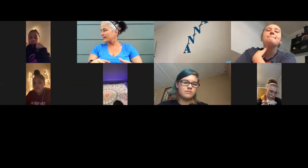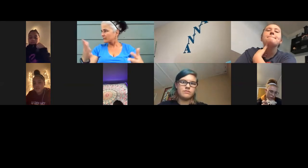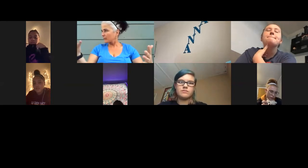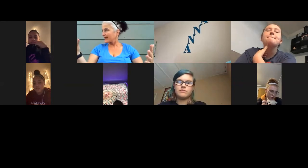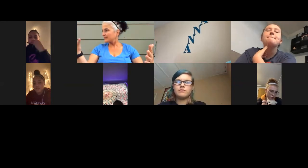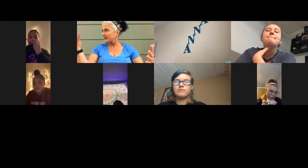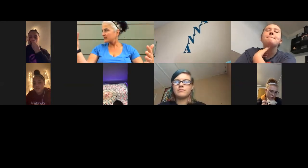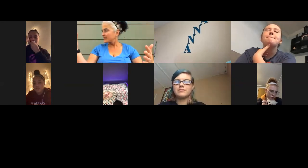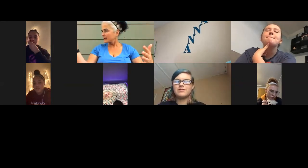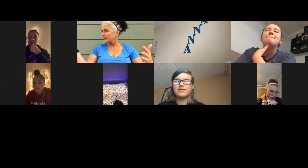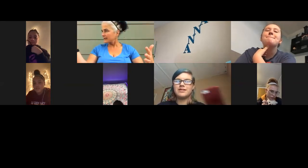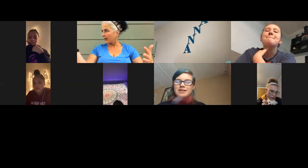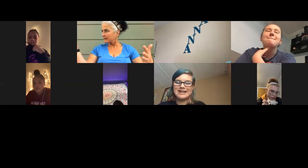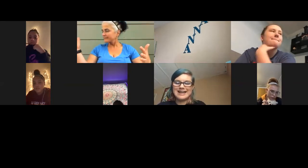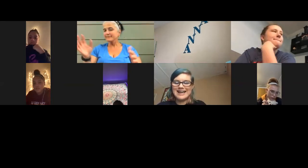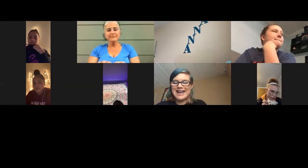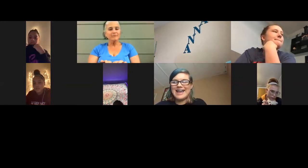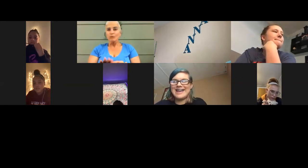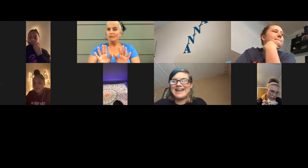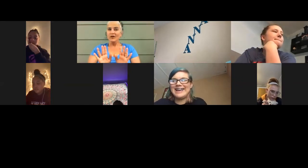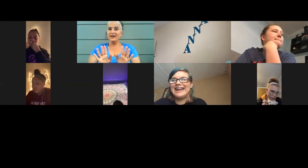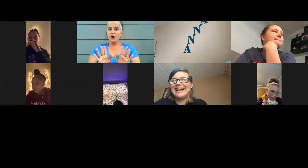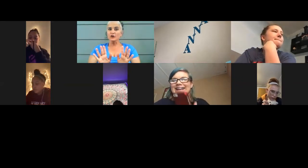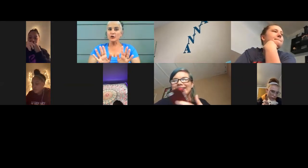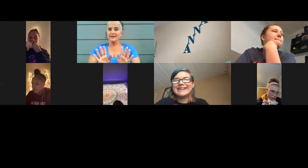not bark at random things in the neighborhood? That'd be great.